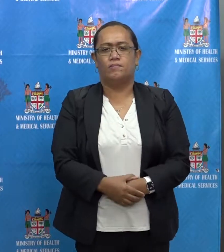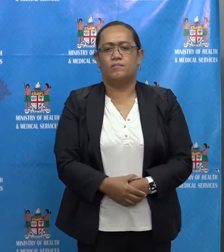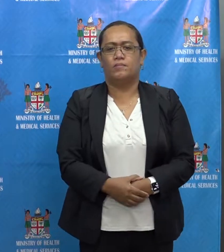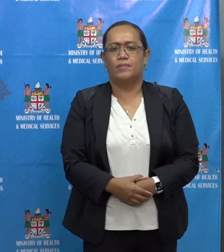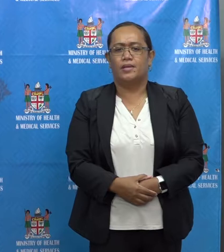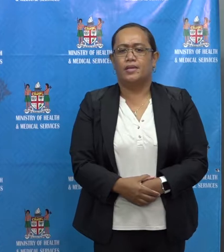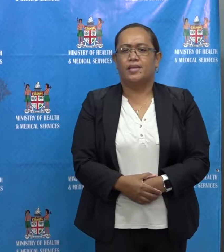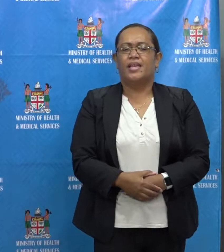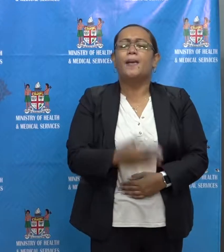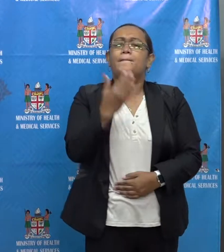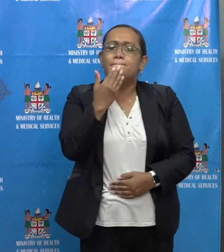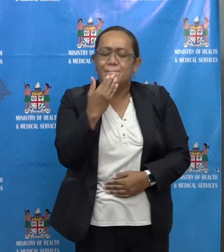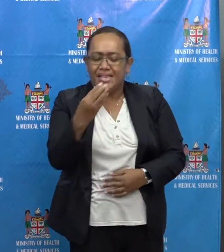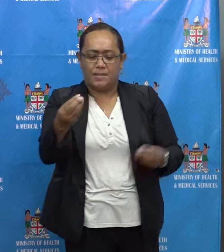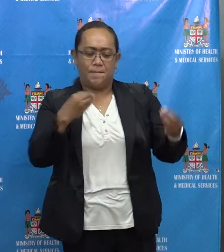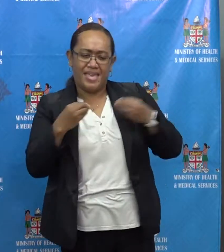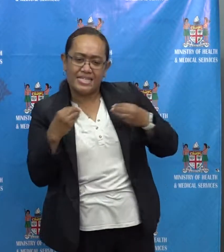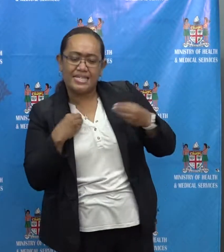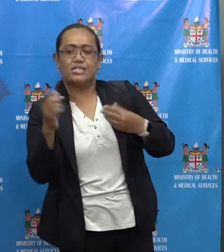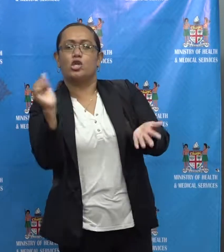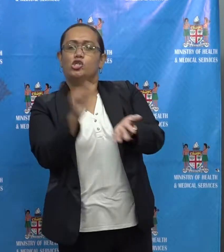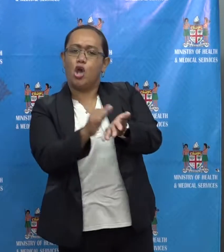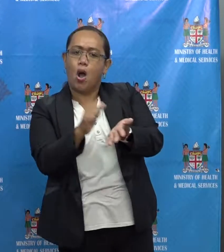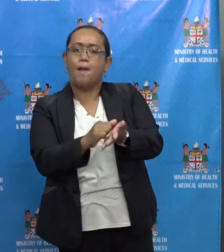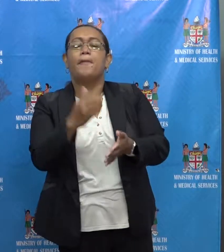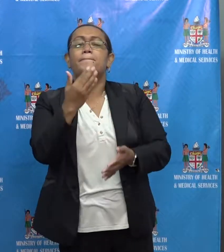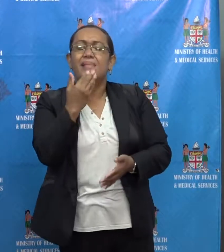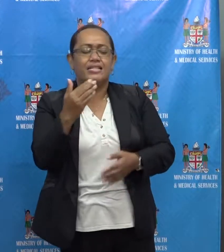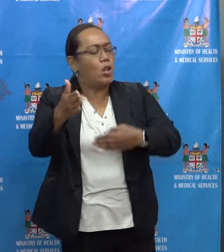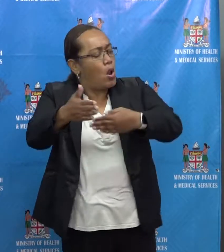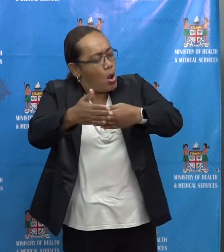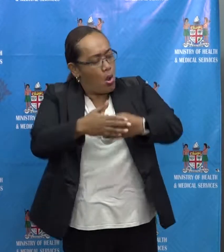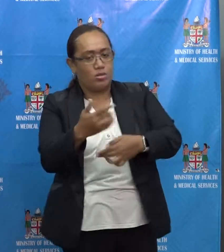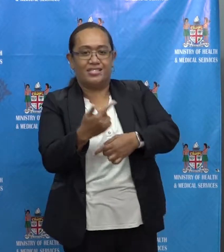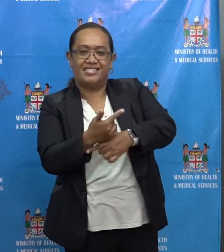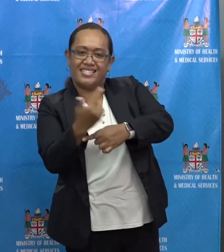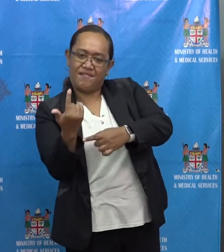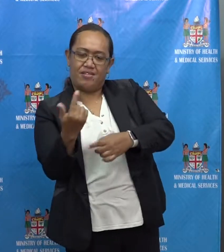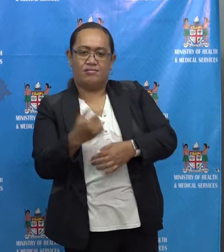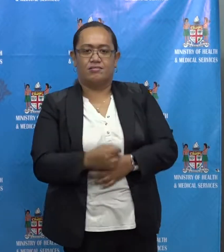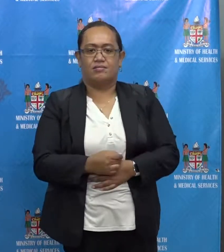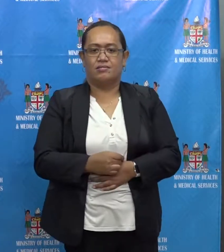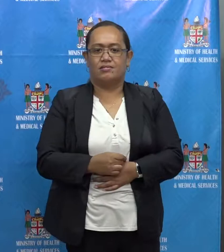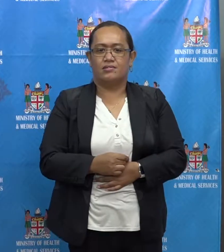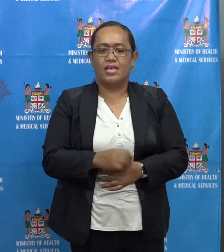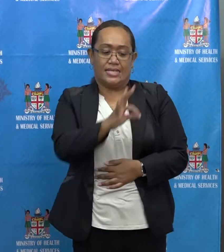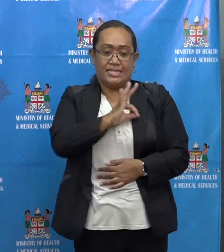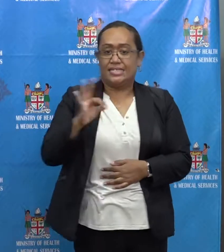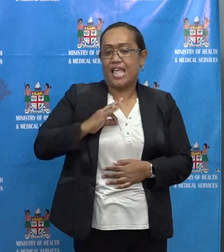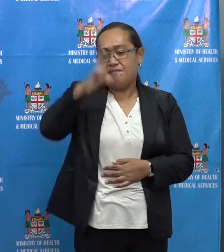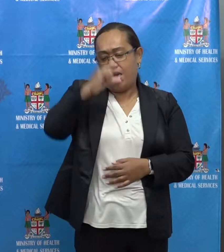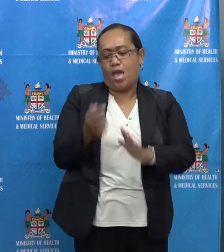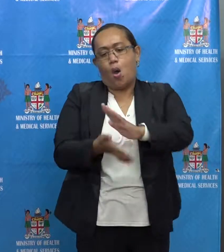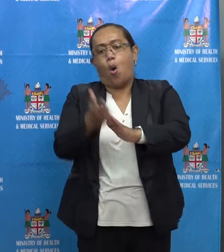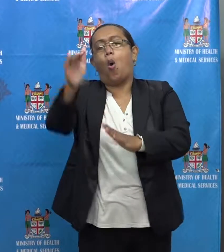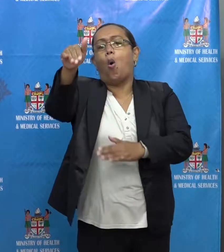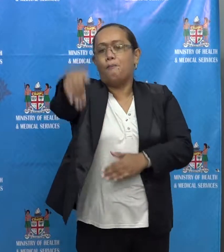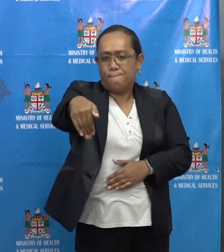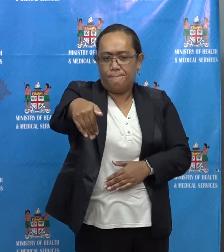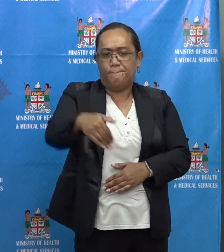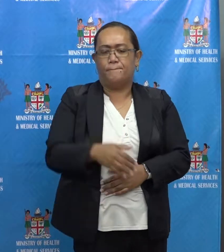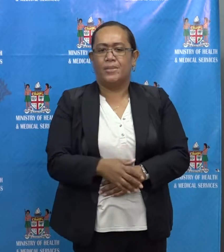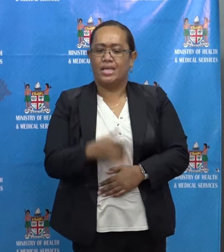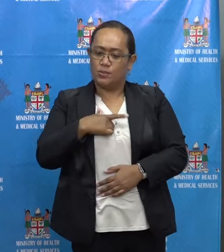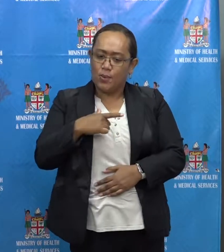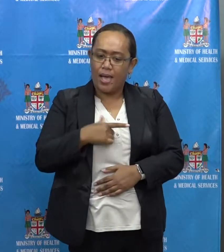We're urging businesses to close up shop well before 7 p.m. so that staff and customers have time to head home.